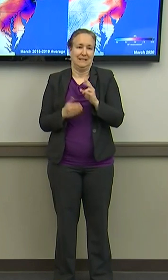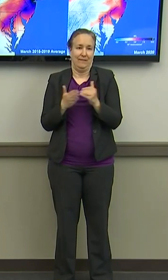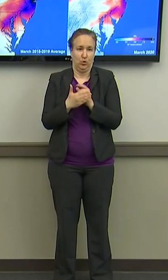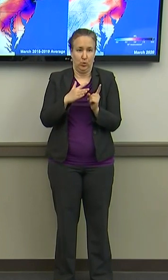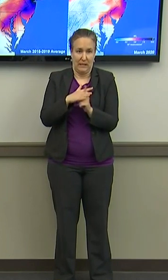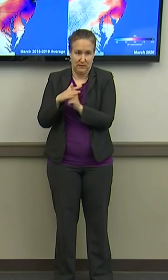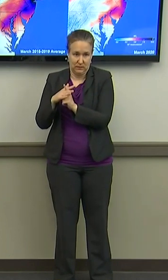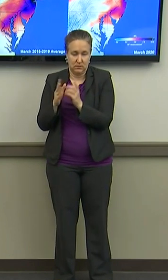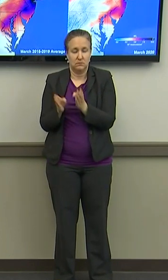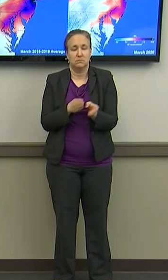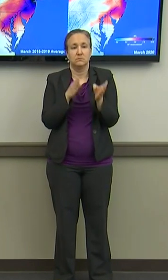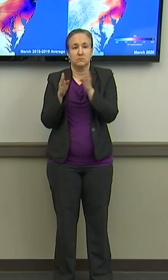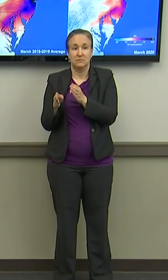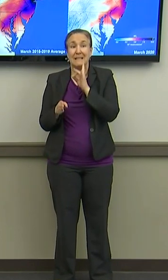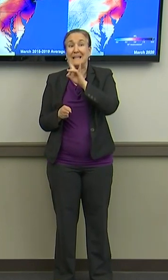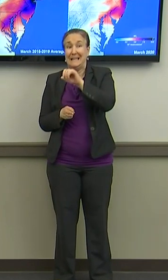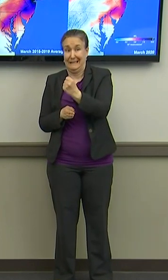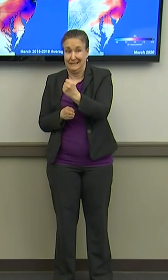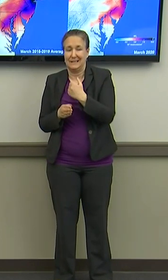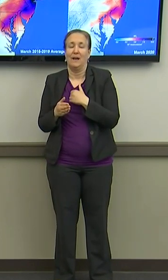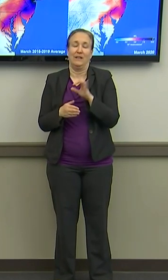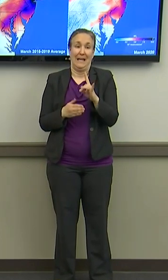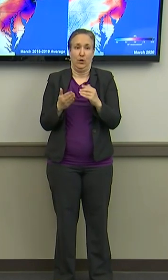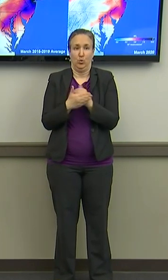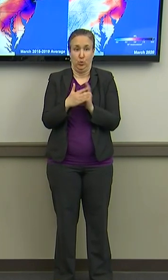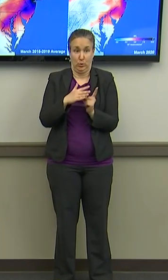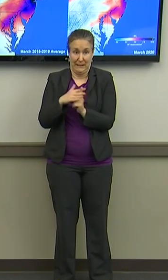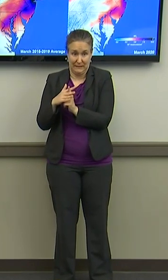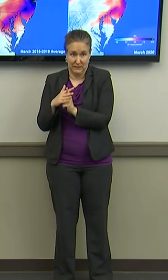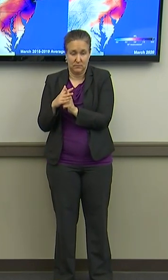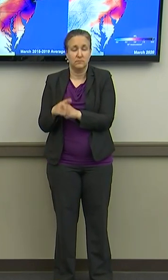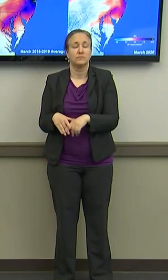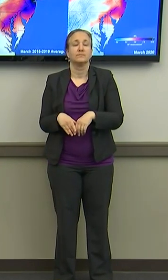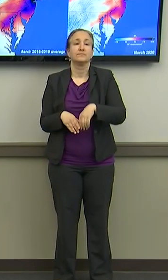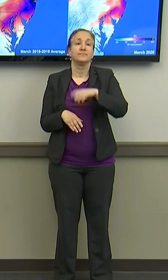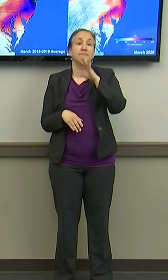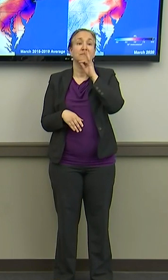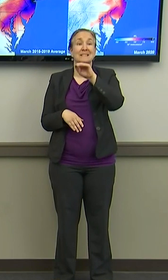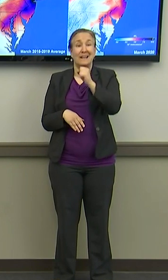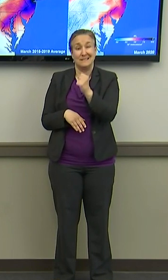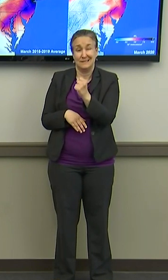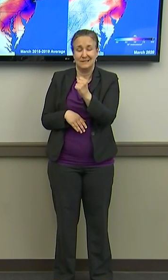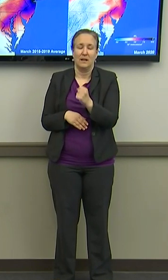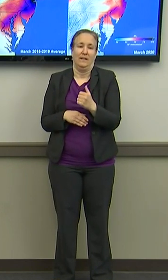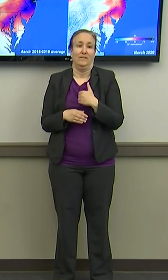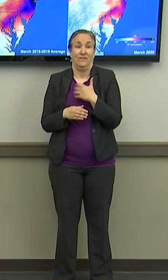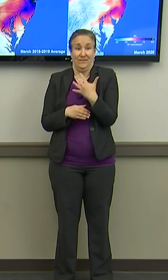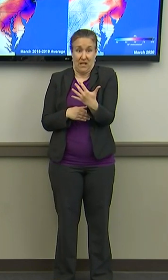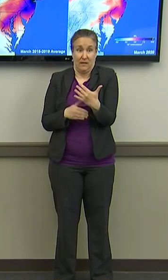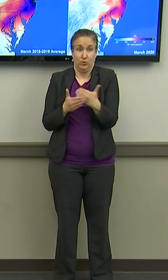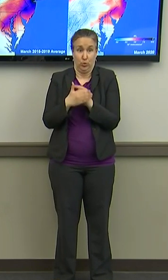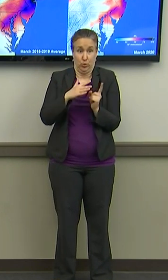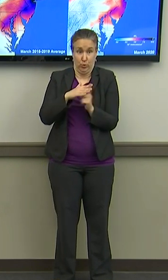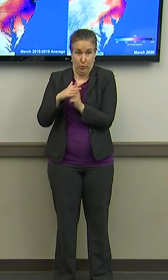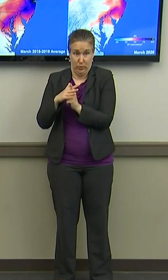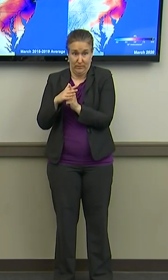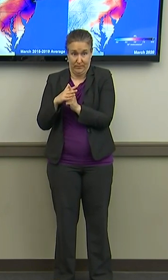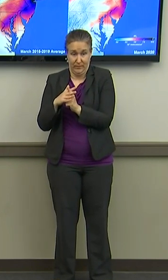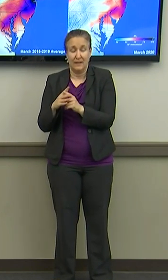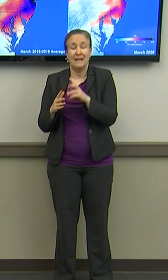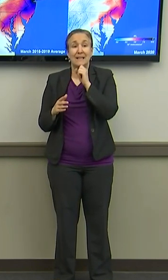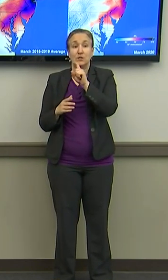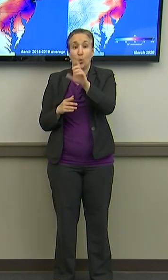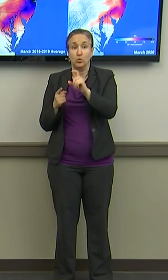79, 8 between 80 and 89, 5 between 90 and 99, and 1